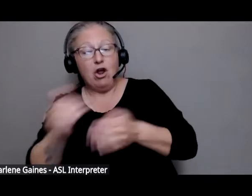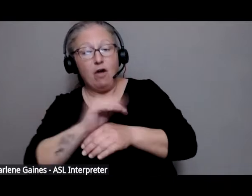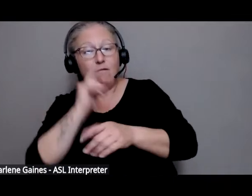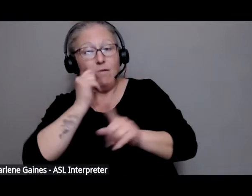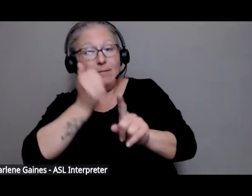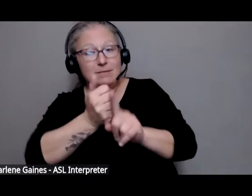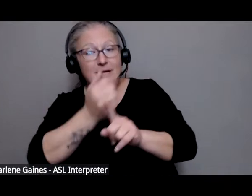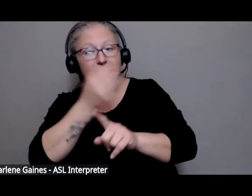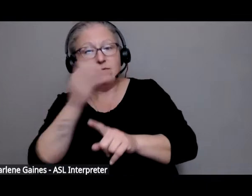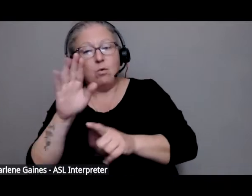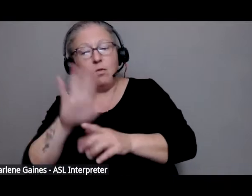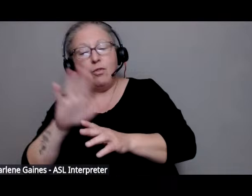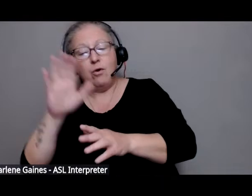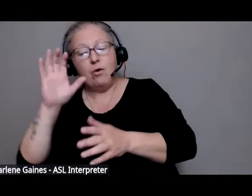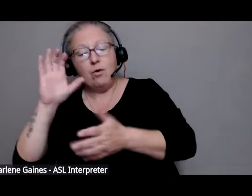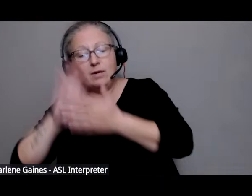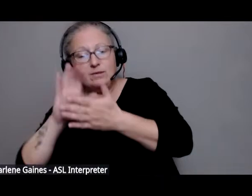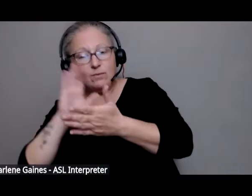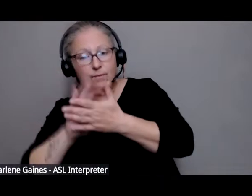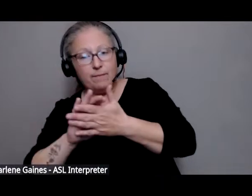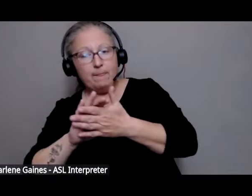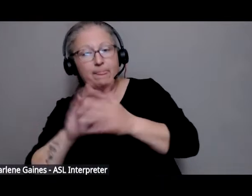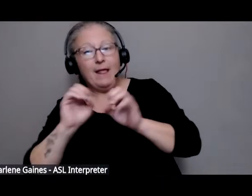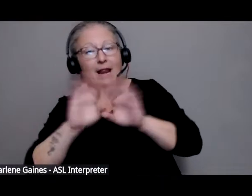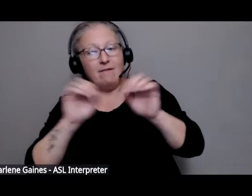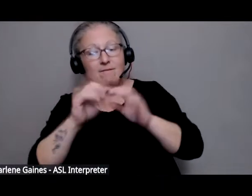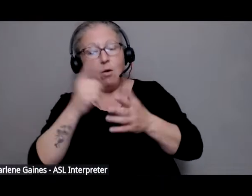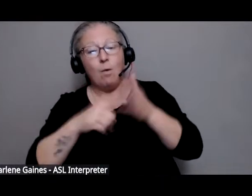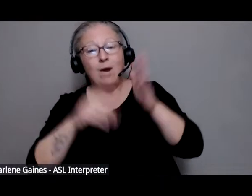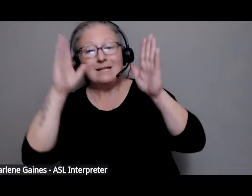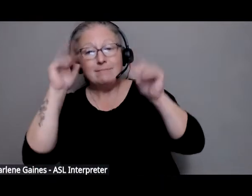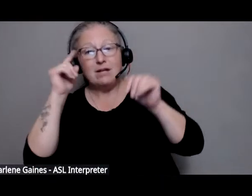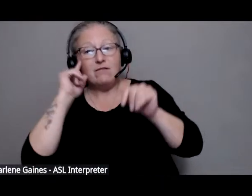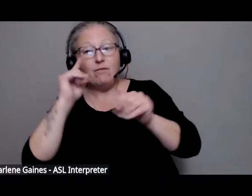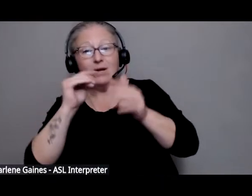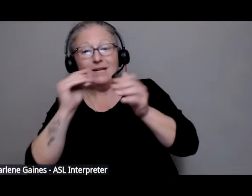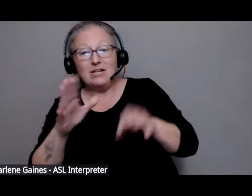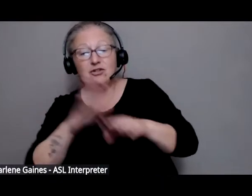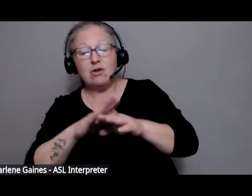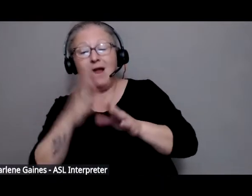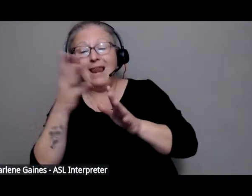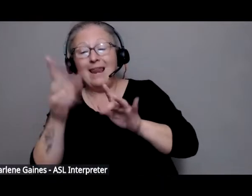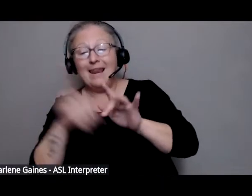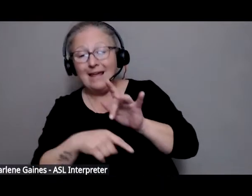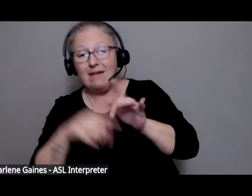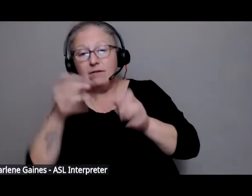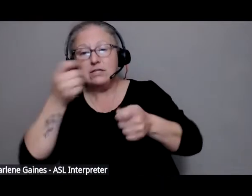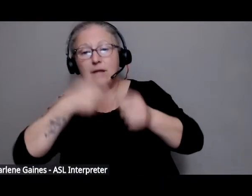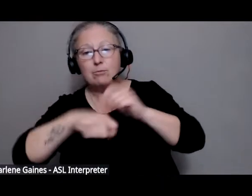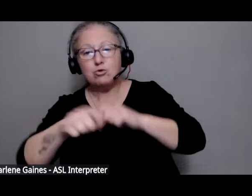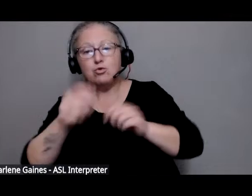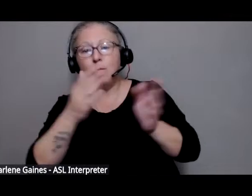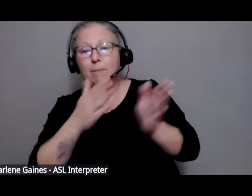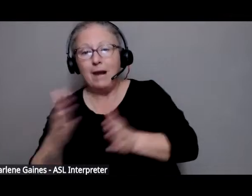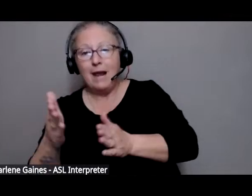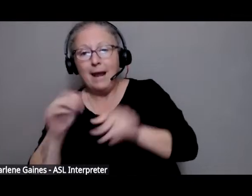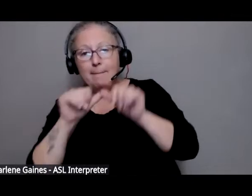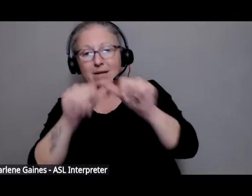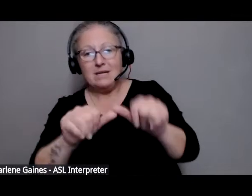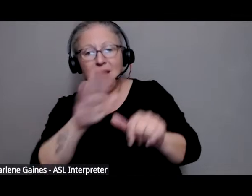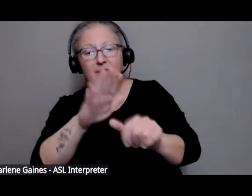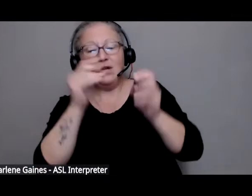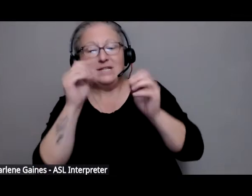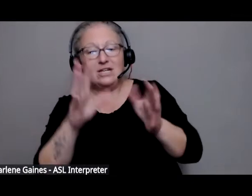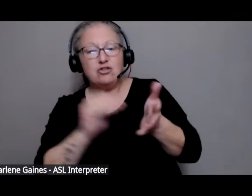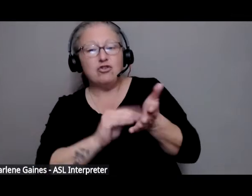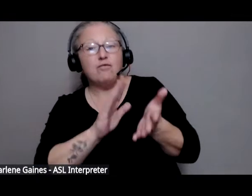their spouse. Clarify the expectation of teachers on leave in terms of substitute plans and maintaining their teacher of record